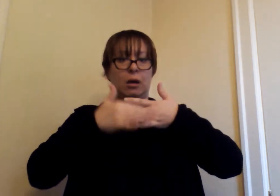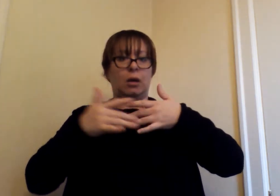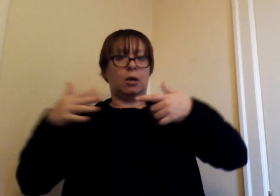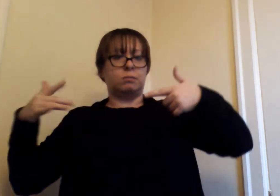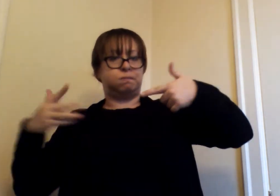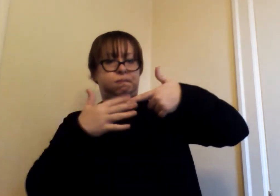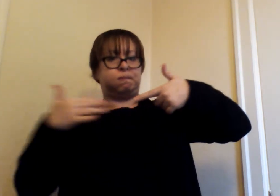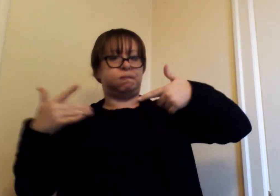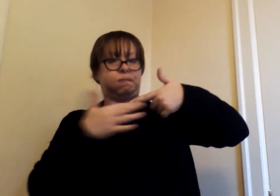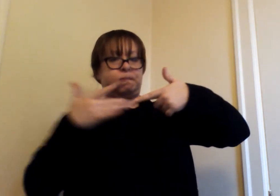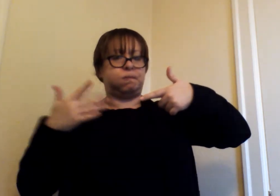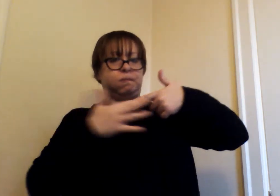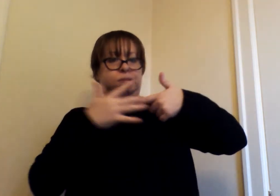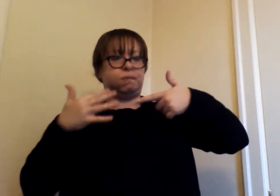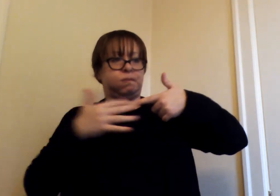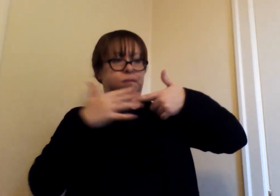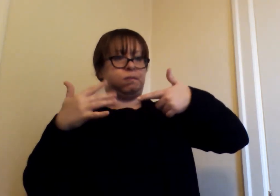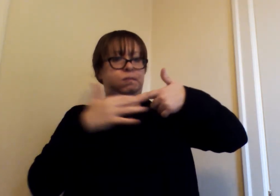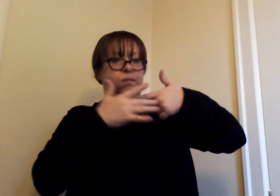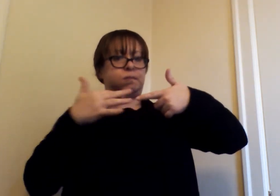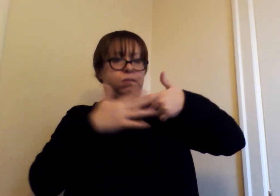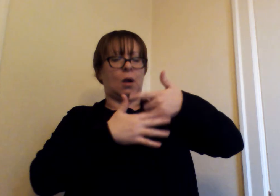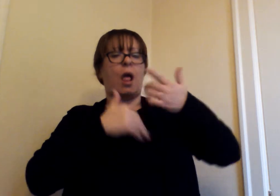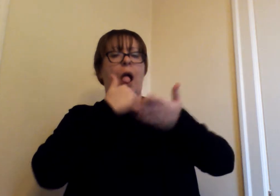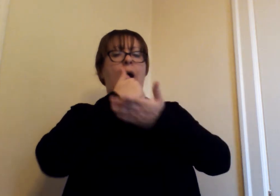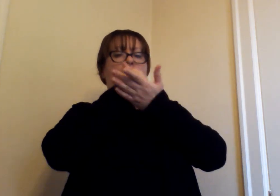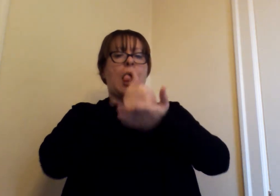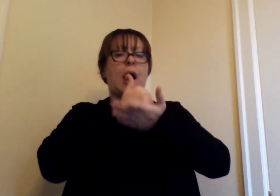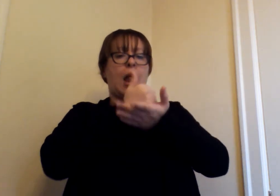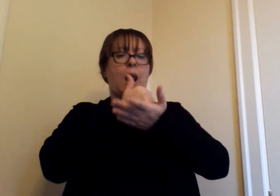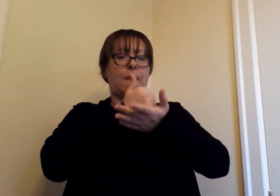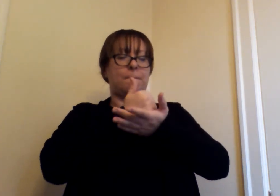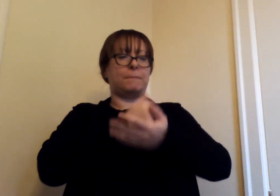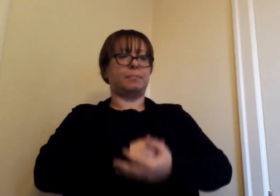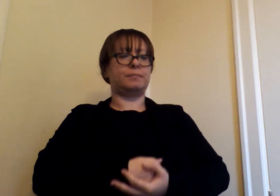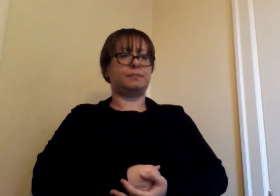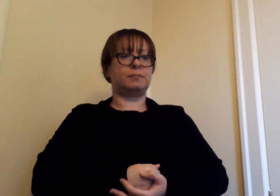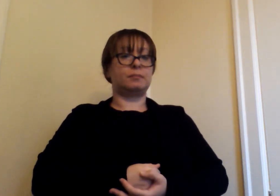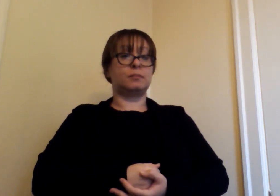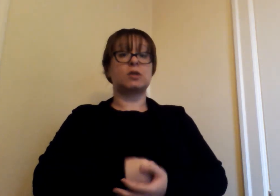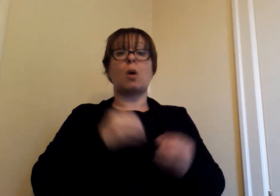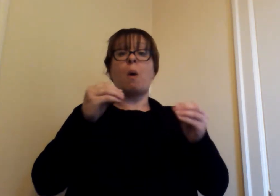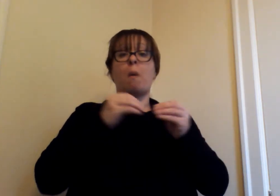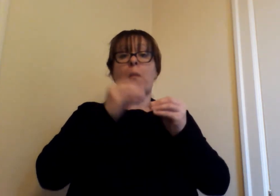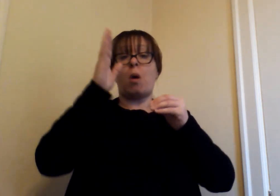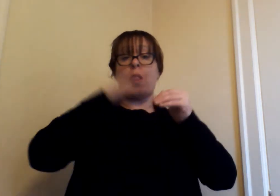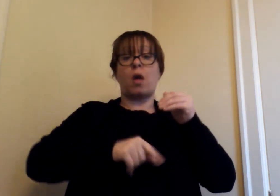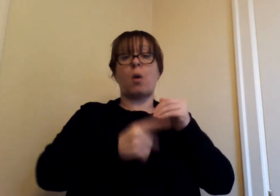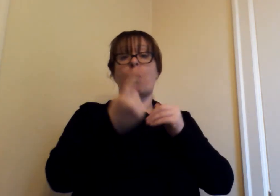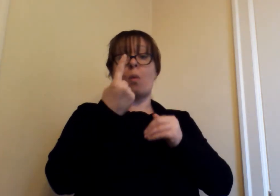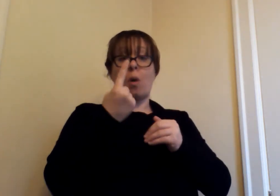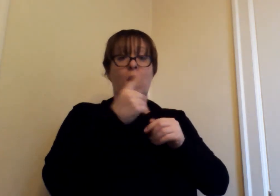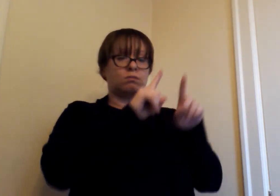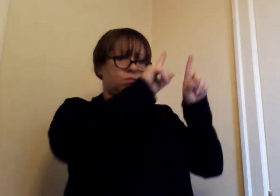reduce bleeding at the puncture site. When performing a multi-tube draw, it is important to follow the correct hospital-mandated order